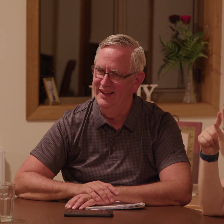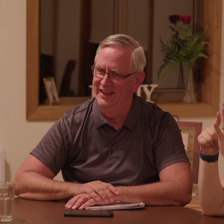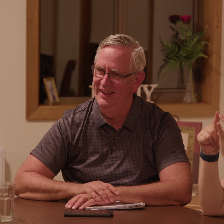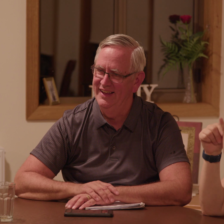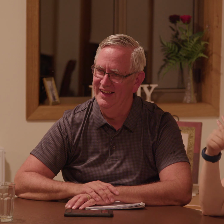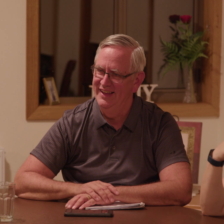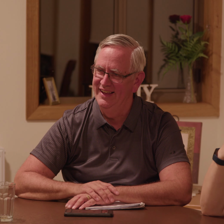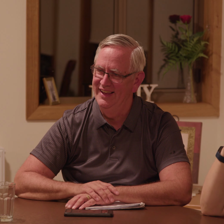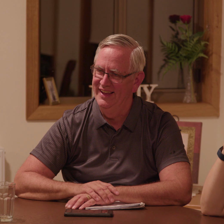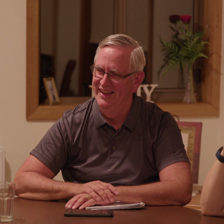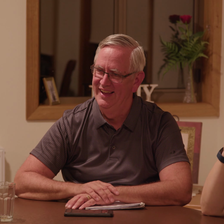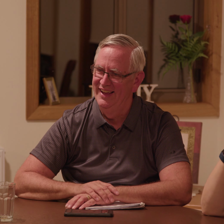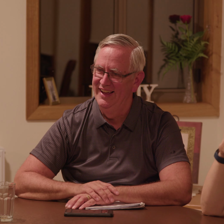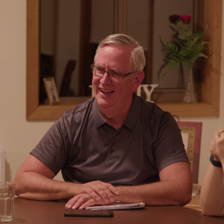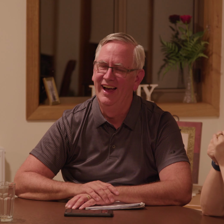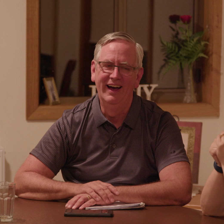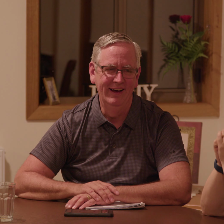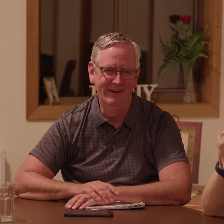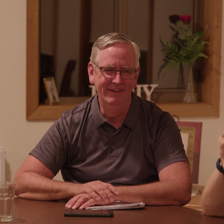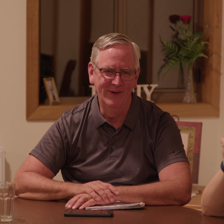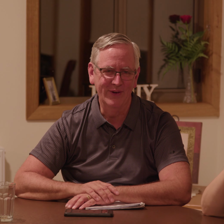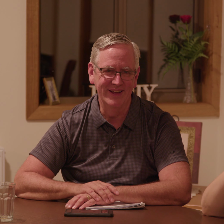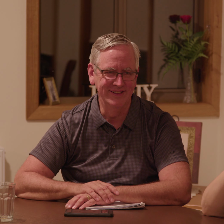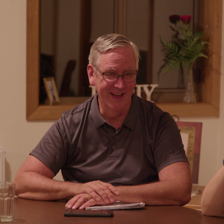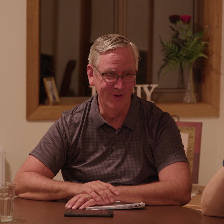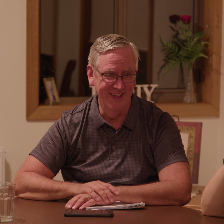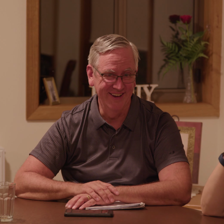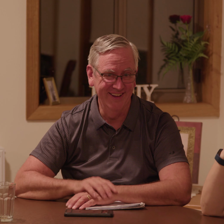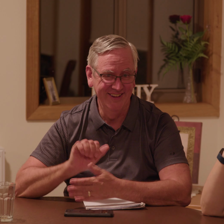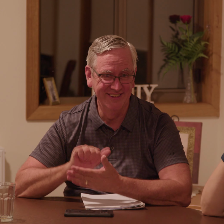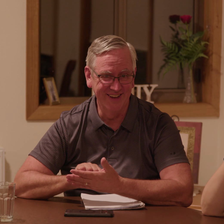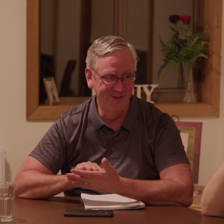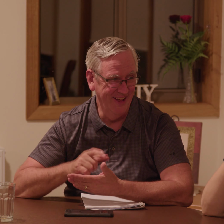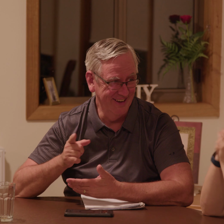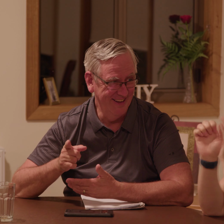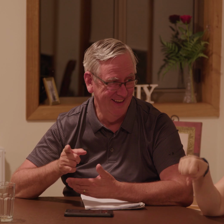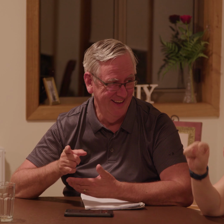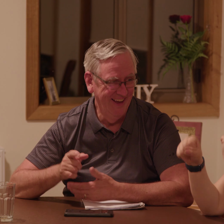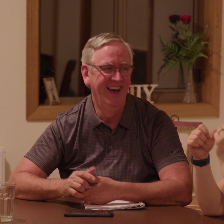Yes, there's an Okay, is that right? Was it right? Yes, You yeah. spelled right?